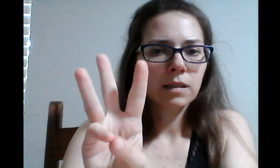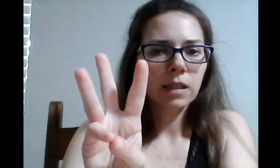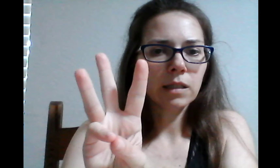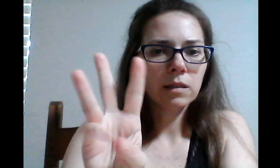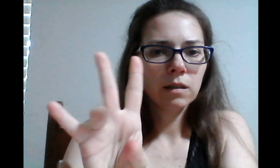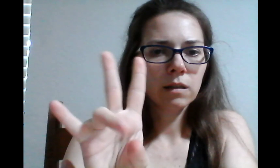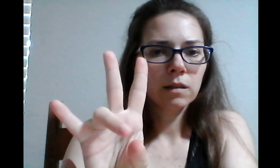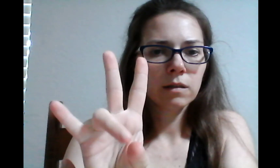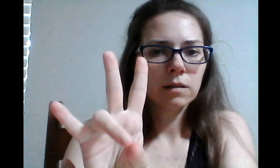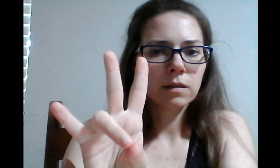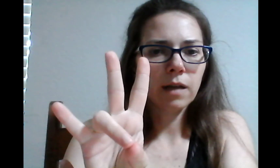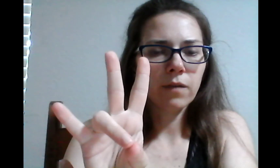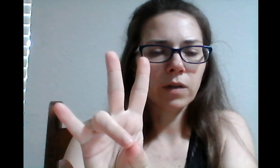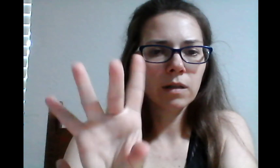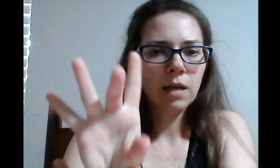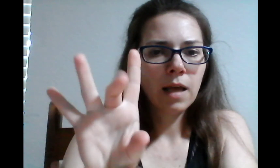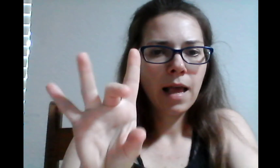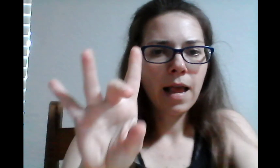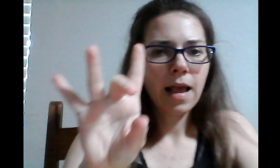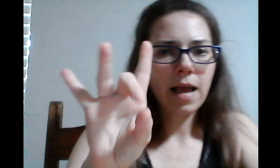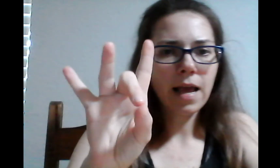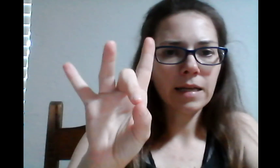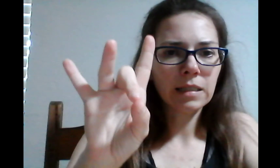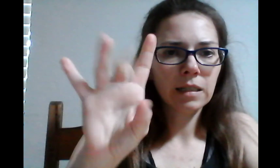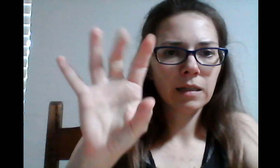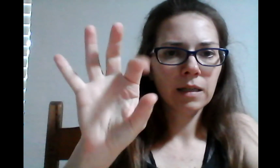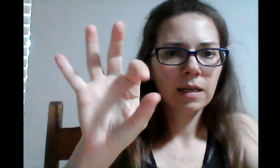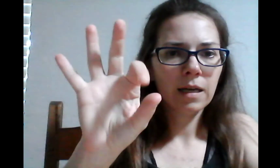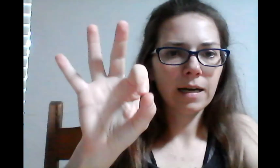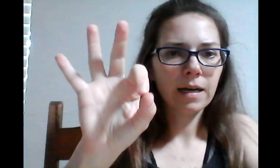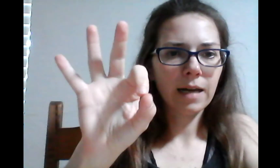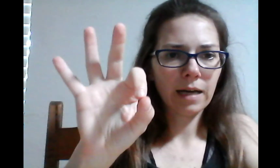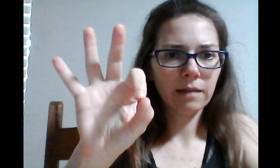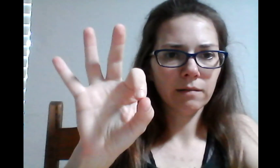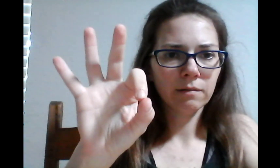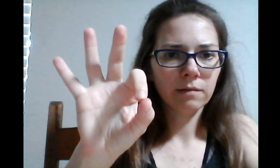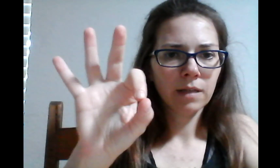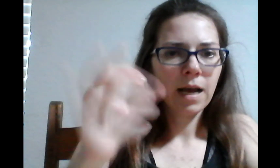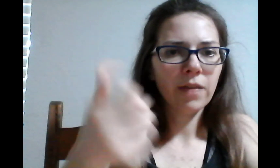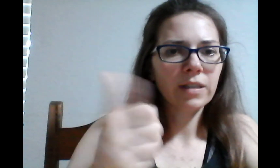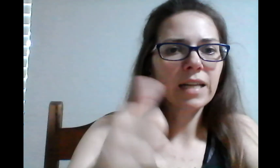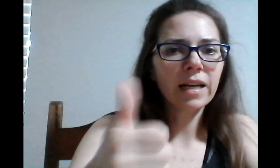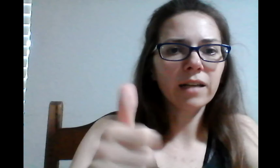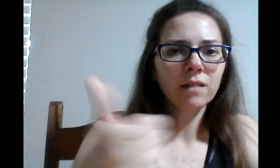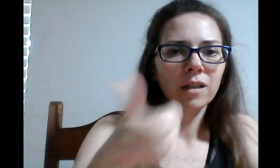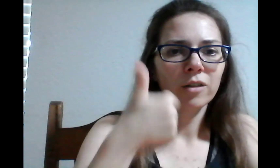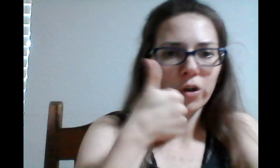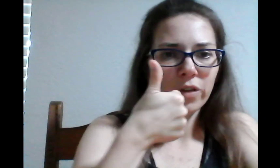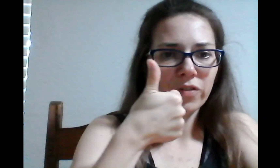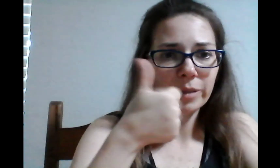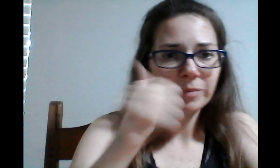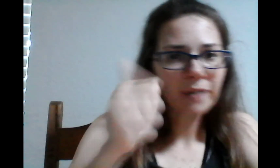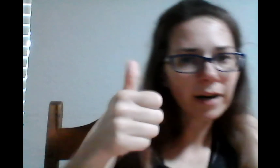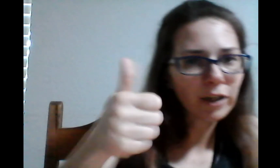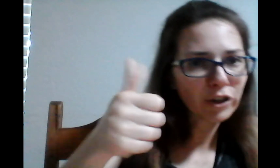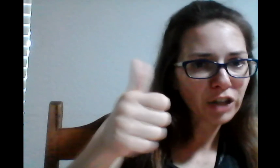6, 7, 8, 9. And then 10, you're getting a thumbs up sign and you're shaking